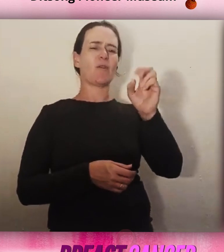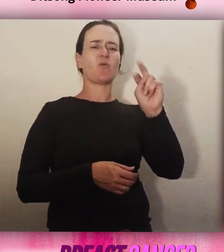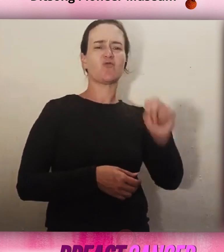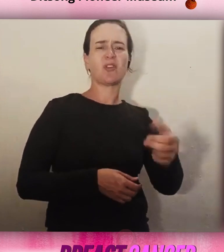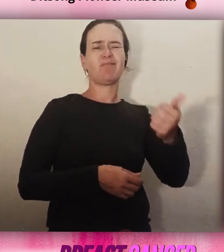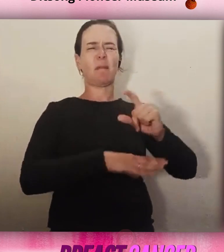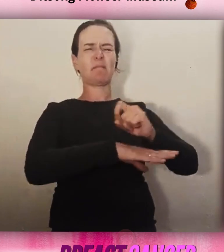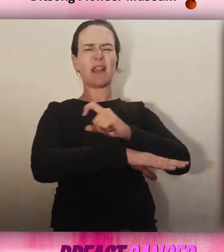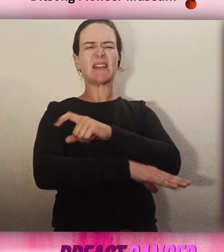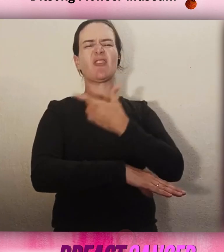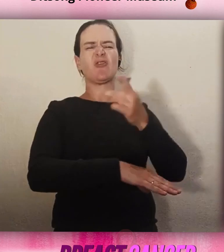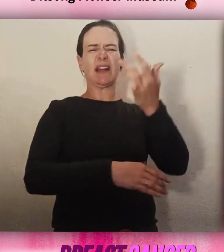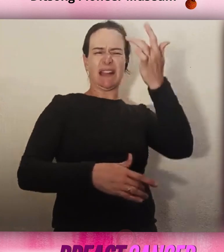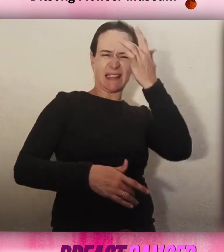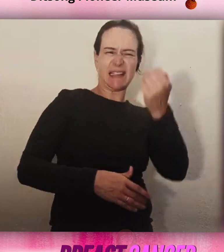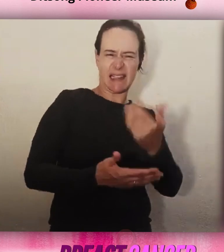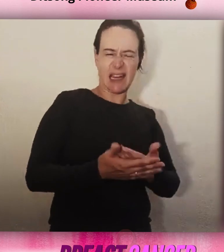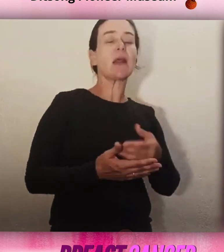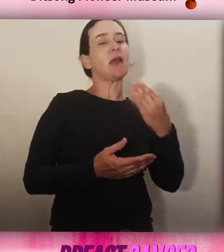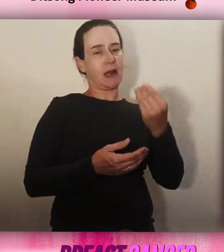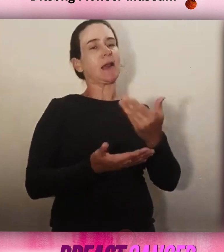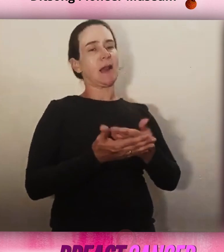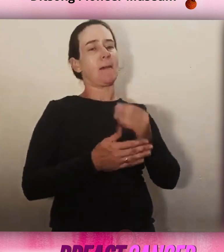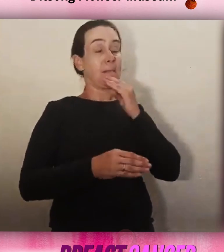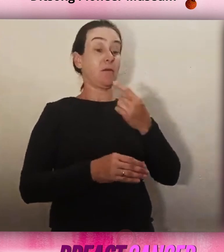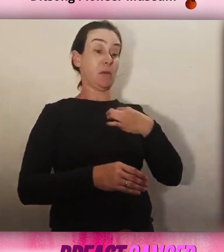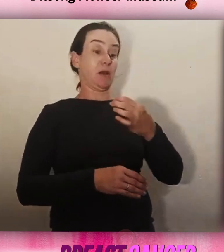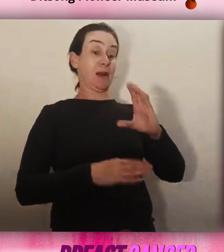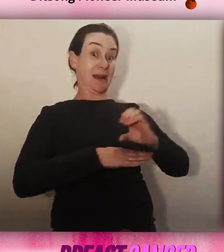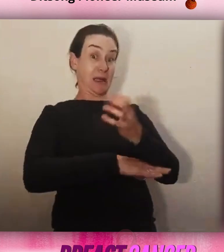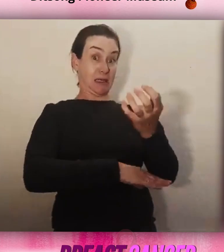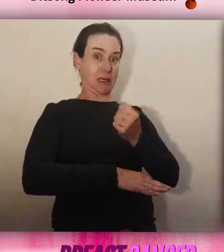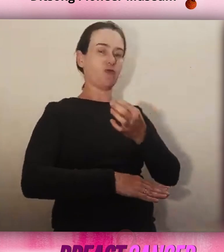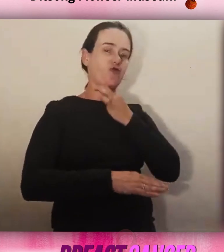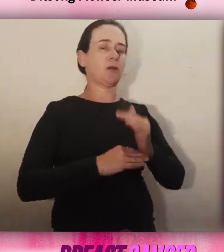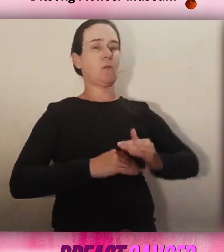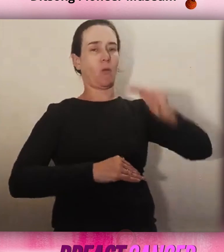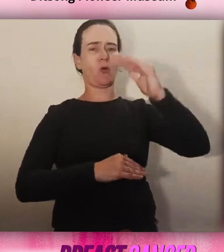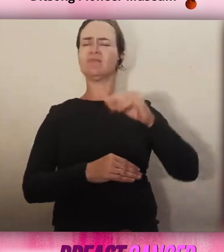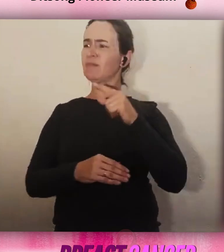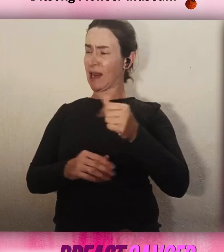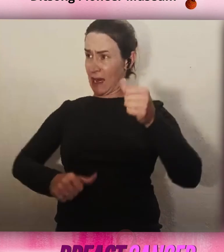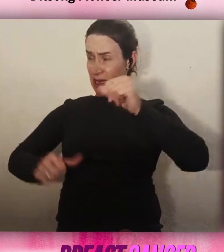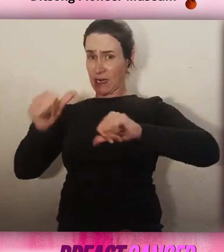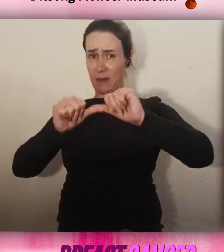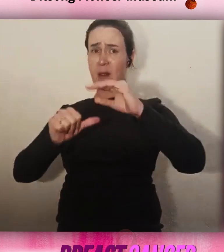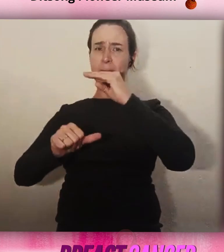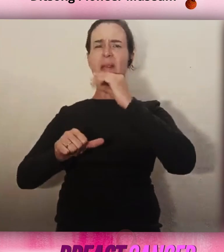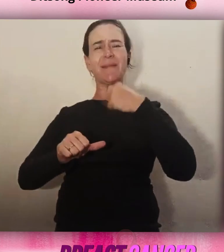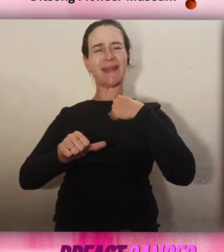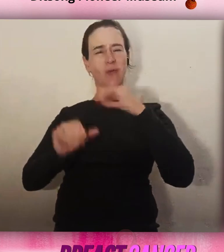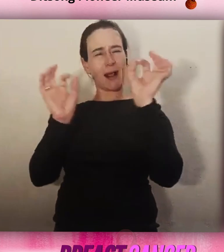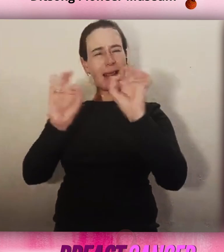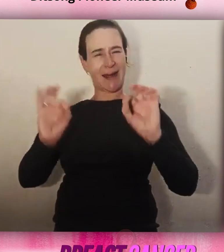to pathogens, bacteria, infections, those type of things. They can also put you at an increased risk. So when you say chemicals, can it be